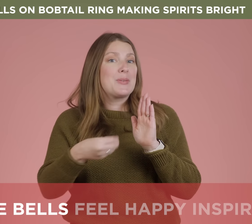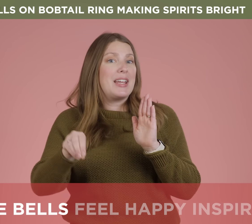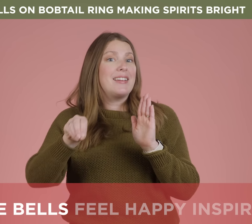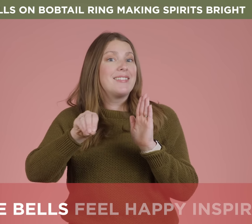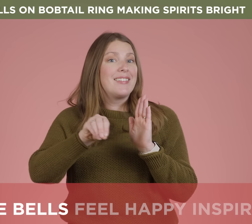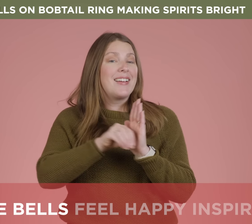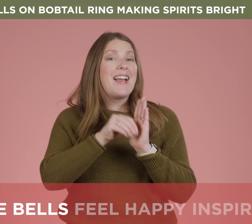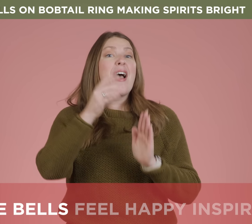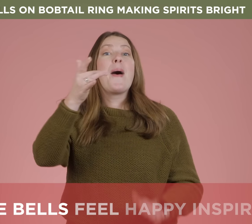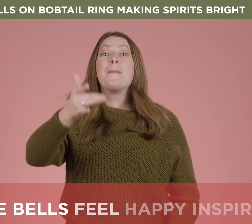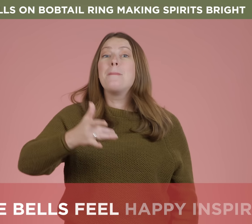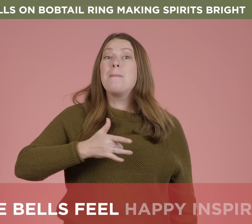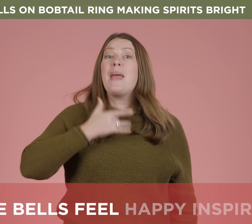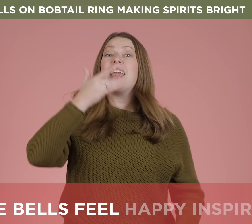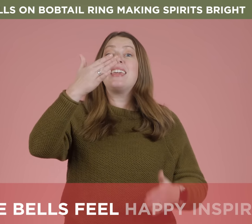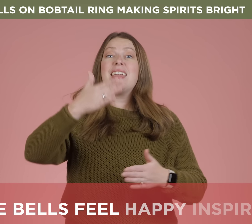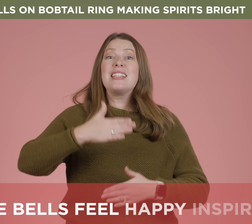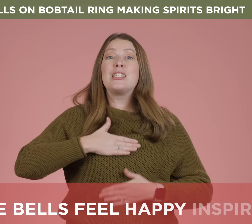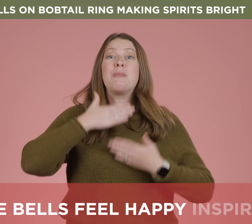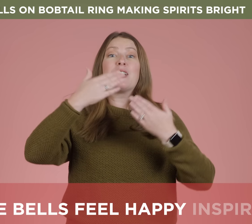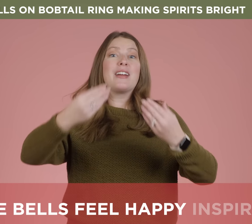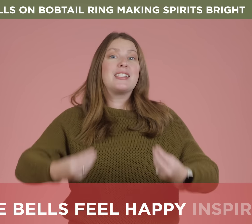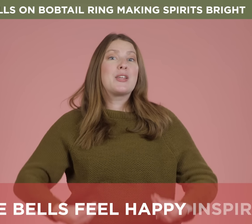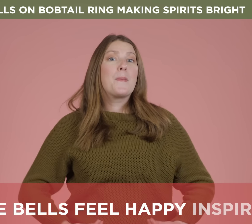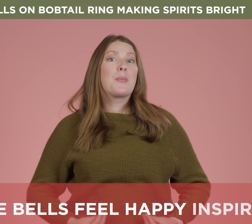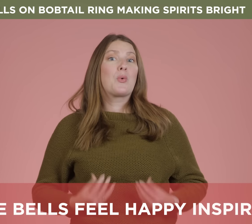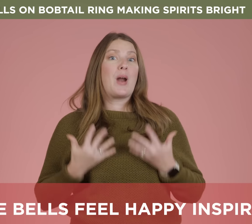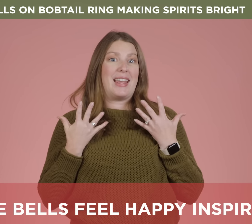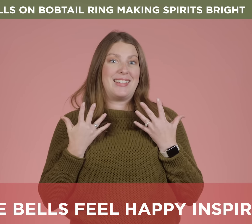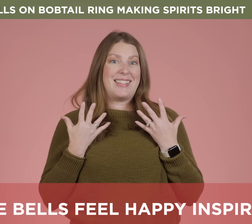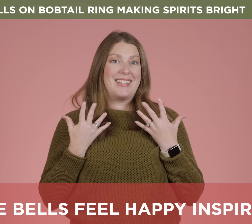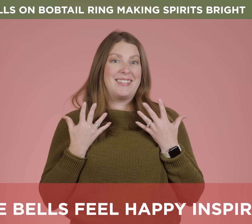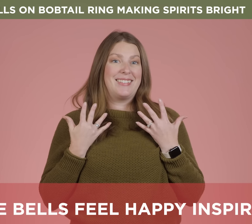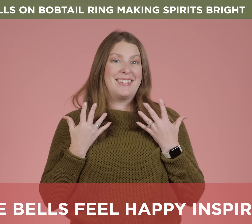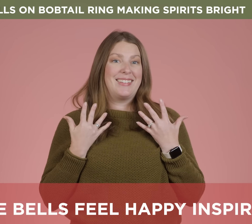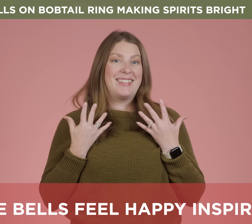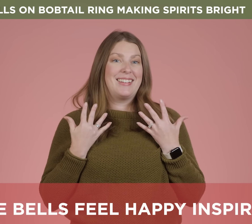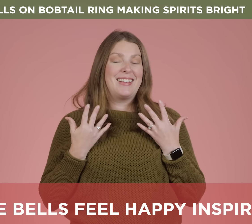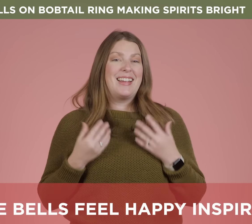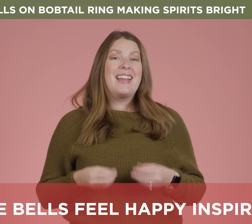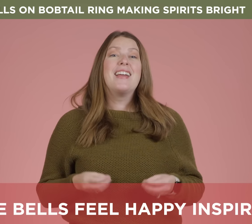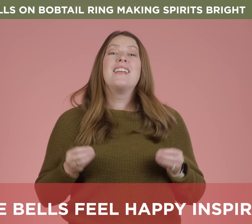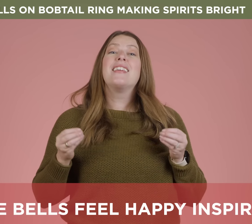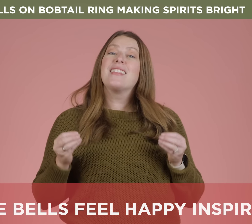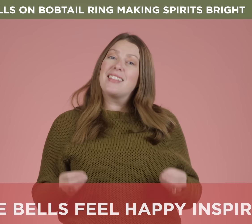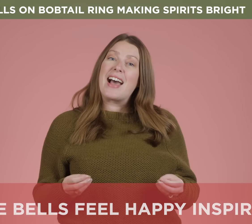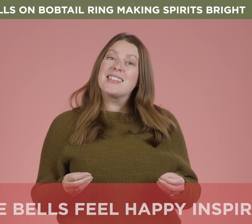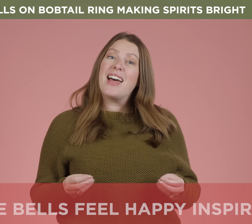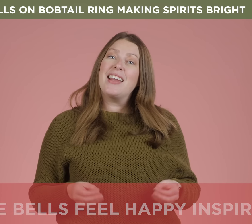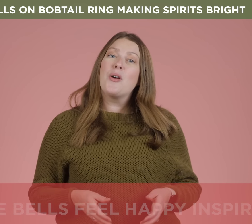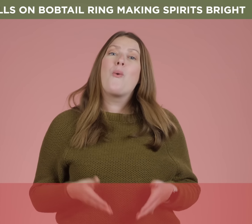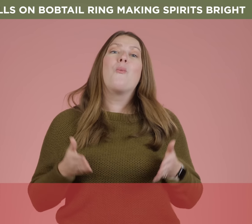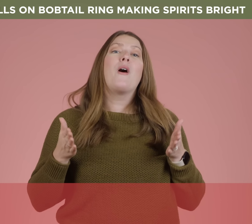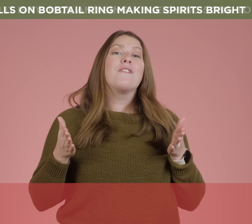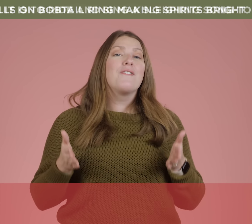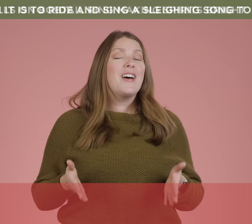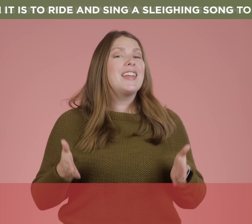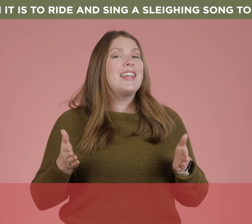ring, making spirits bright. Then the last line, what fun it